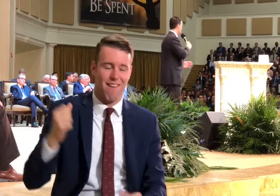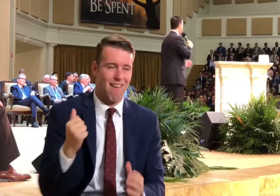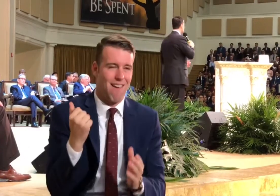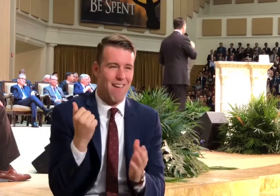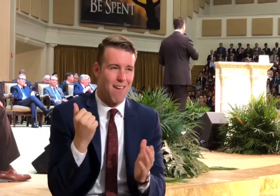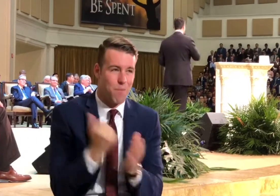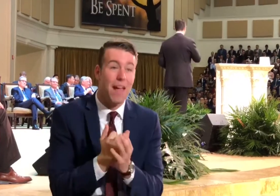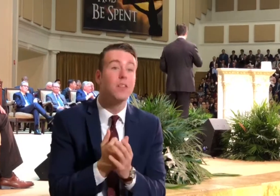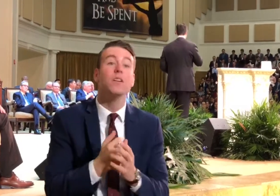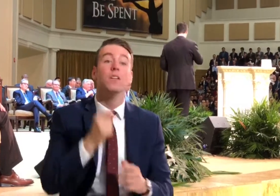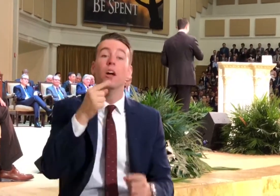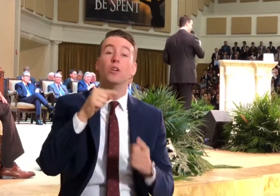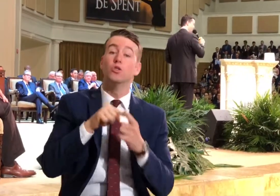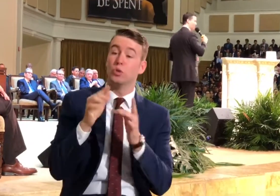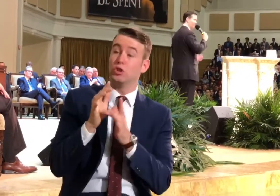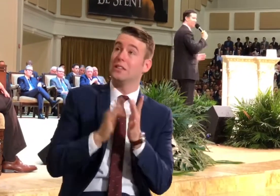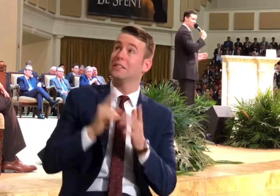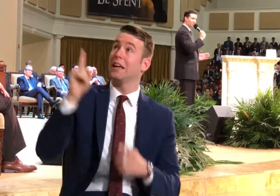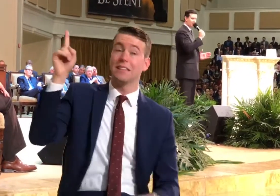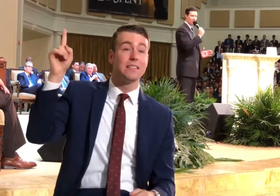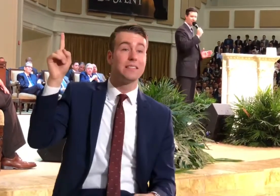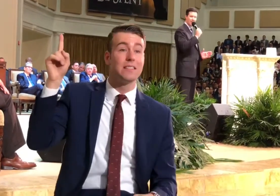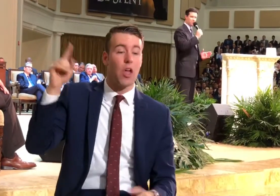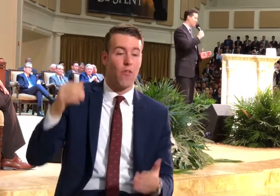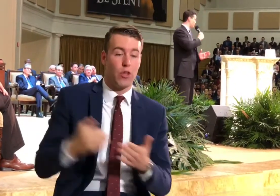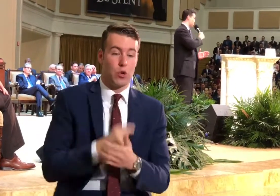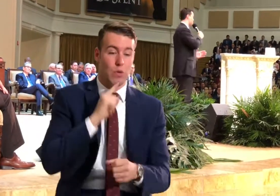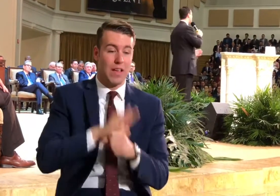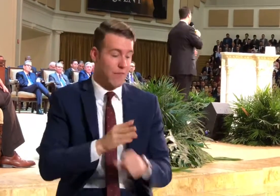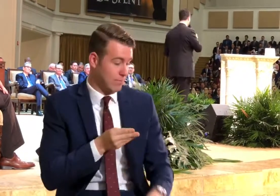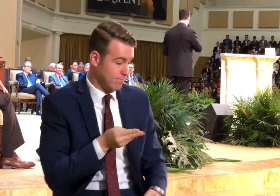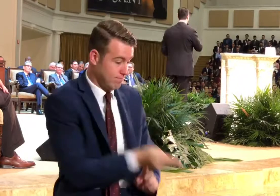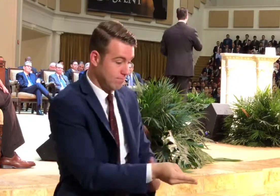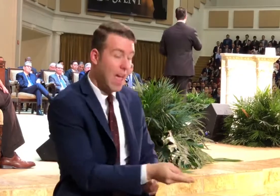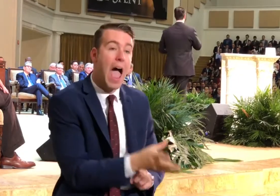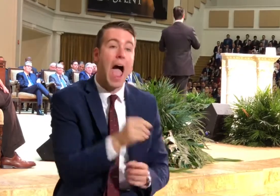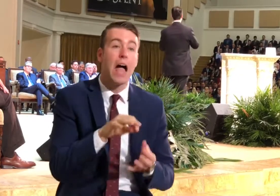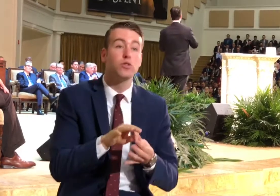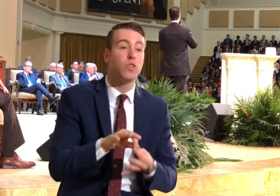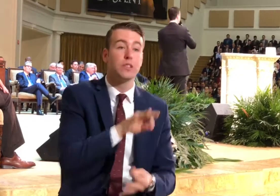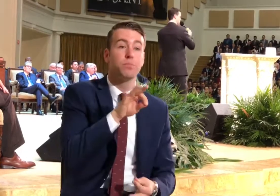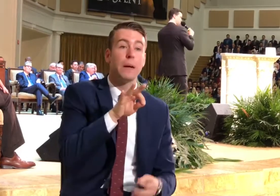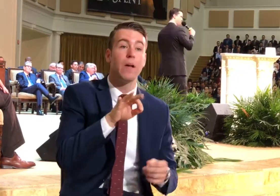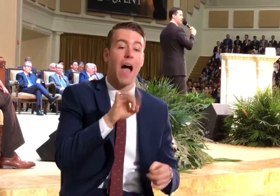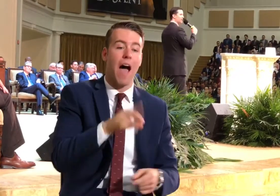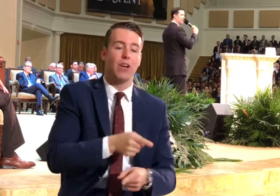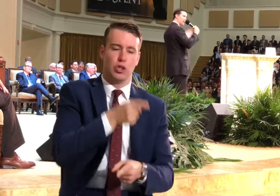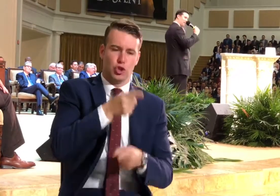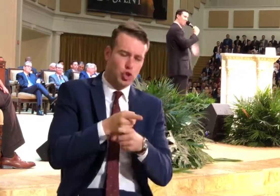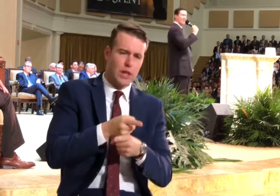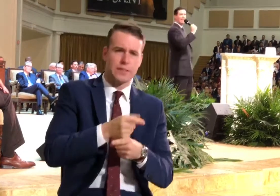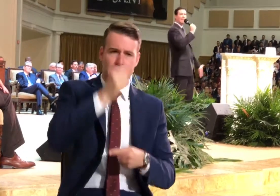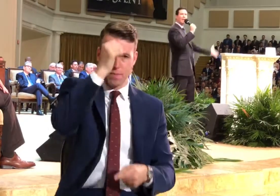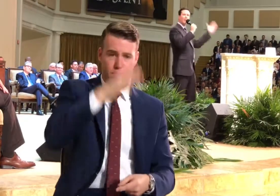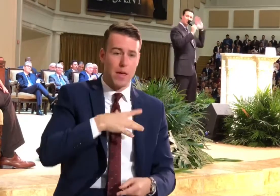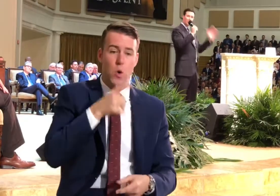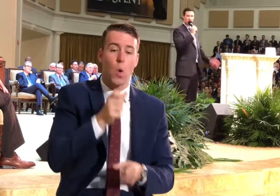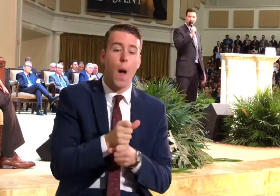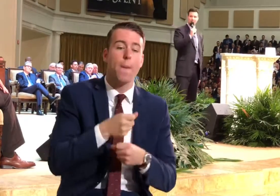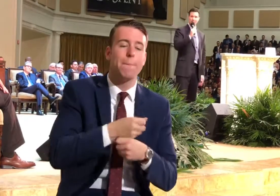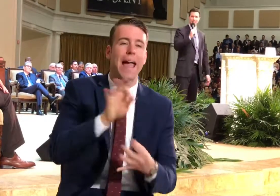Amen. To Jesus, the mediator of the new covenant, and to the spirits of just men